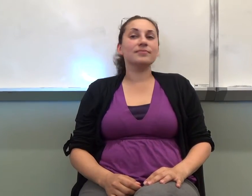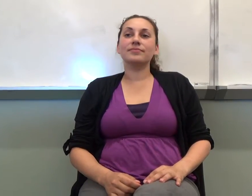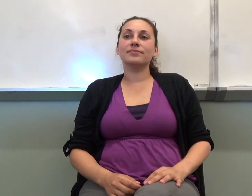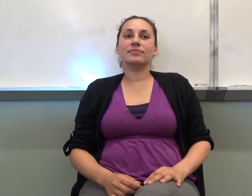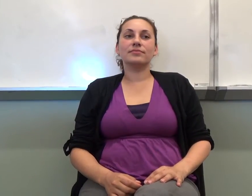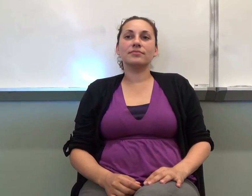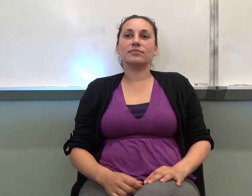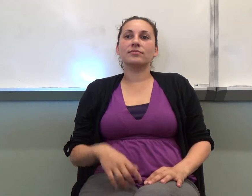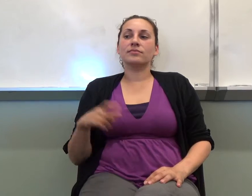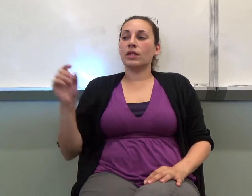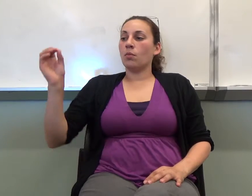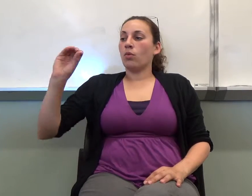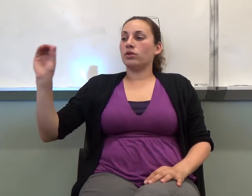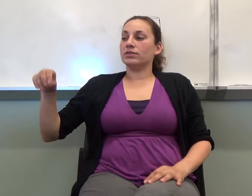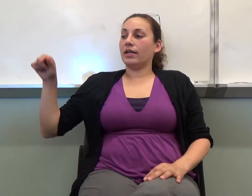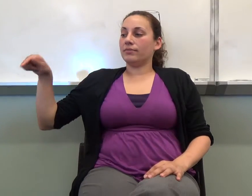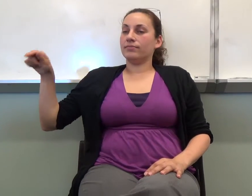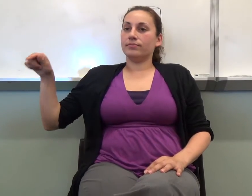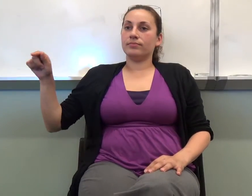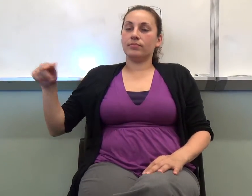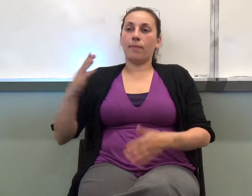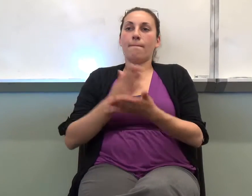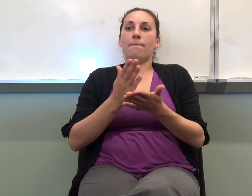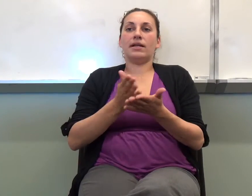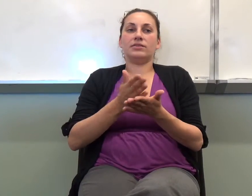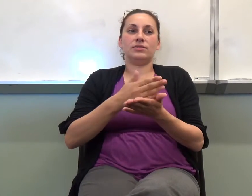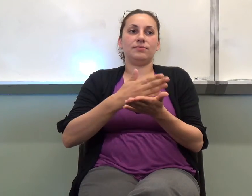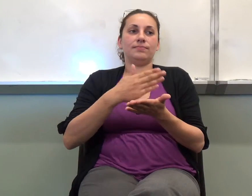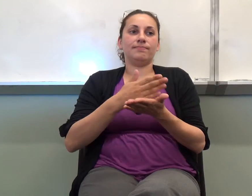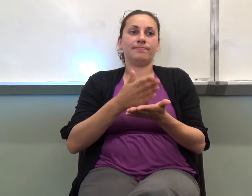to percents of budget, and this is important. Let's start with